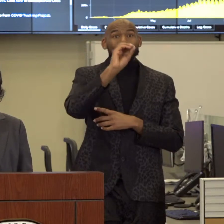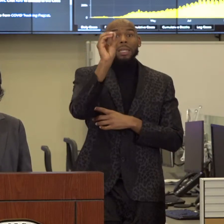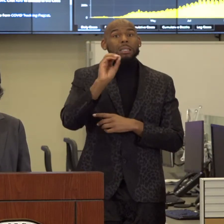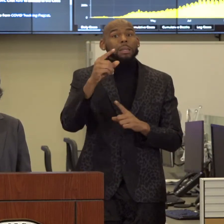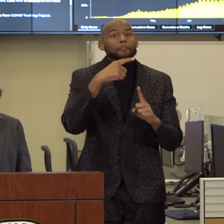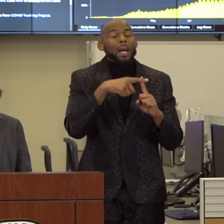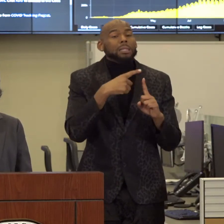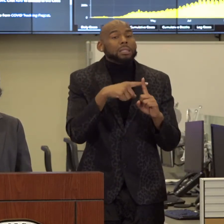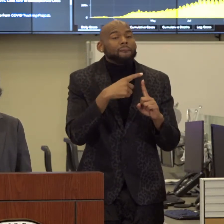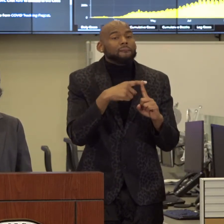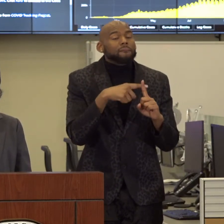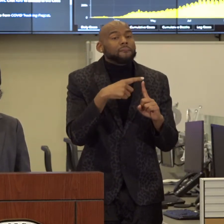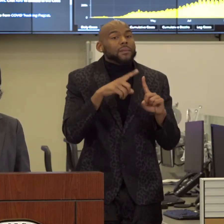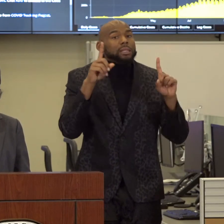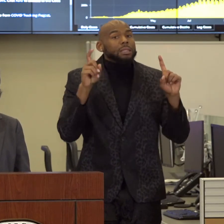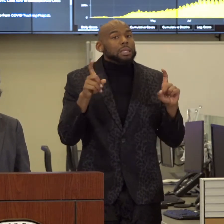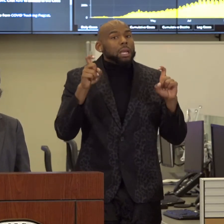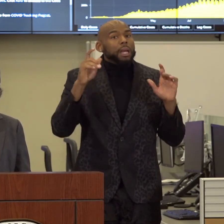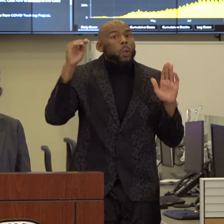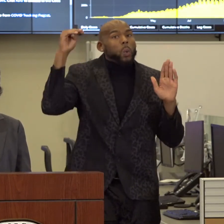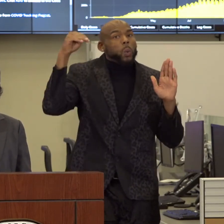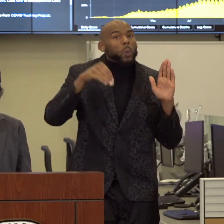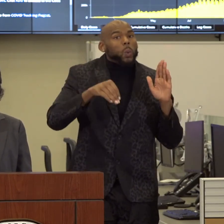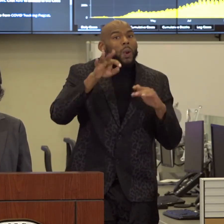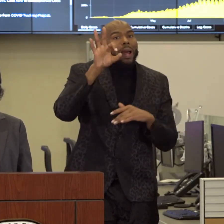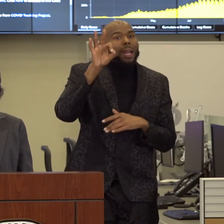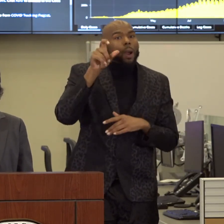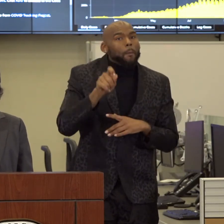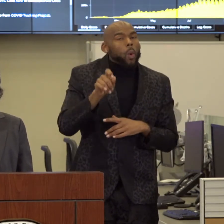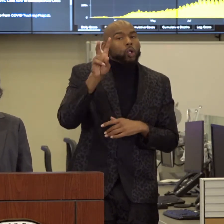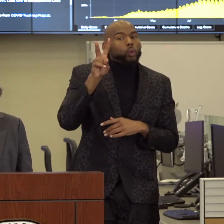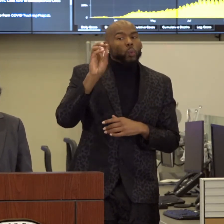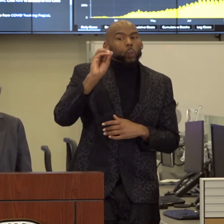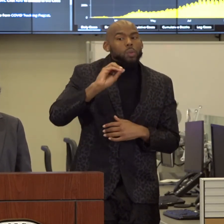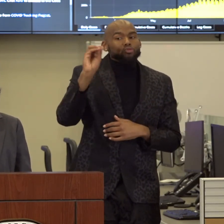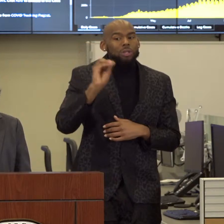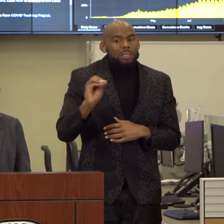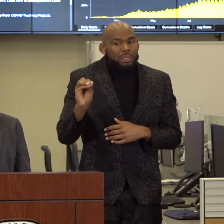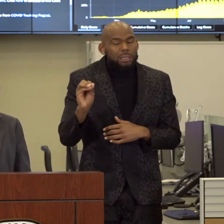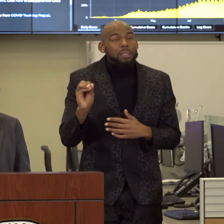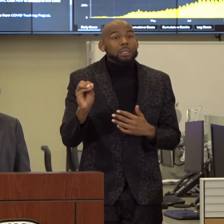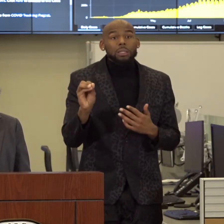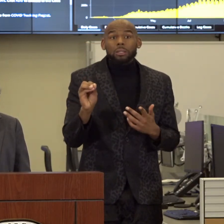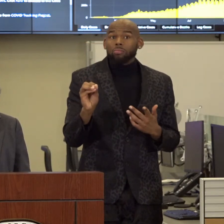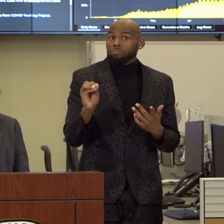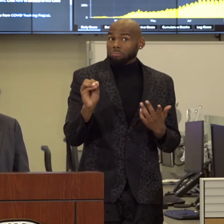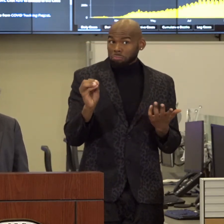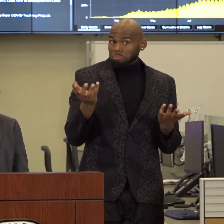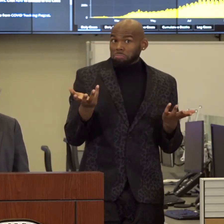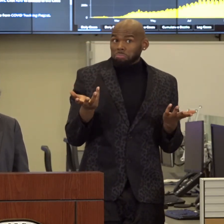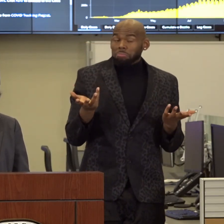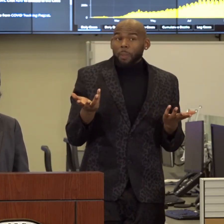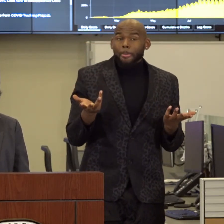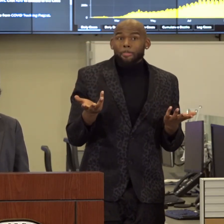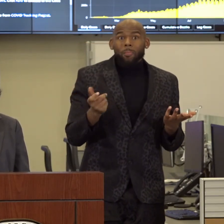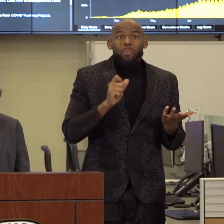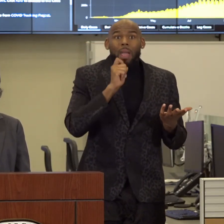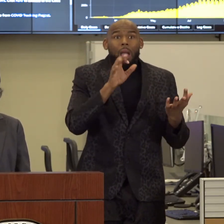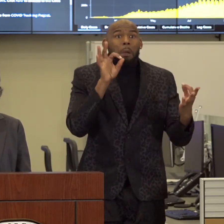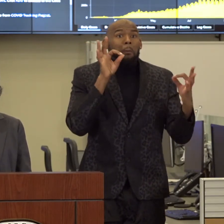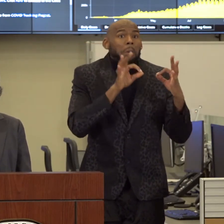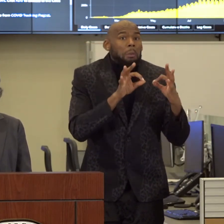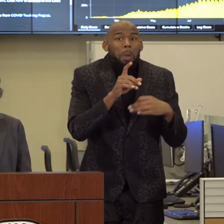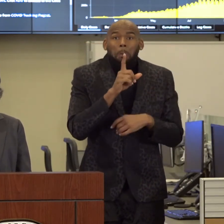positive COVID-19 tests dropped to 9.2%. And, you know, this is still not ideal, but we are